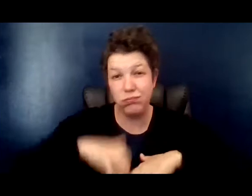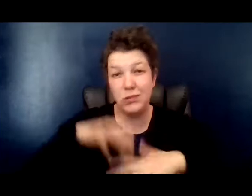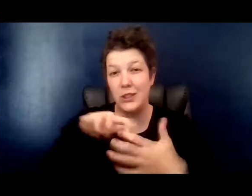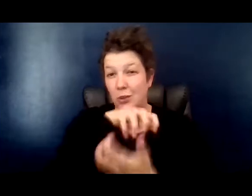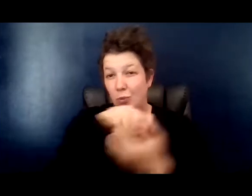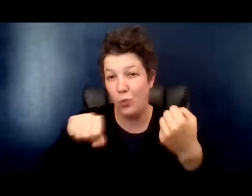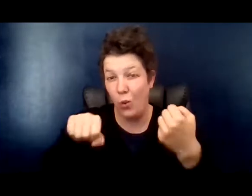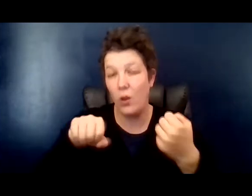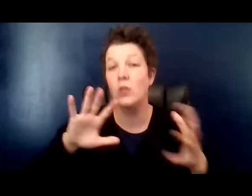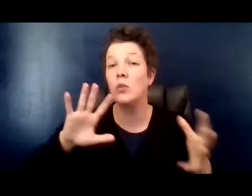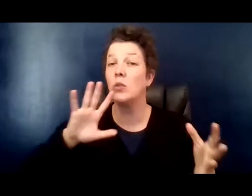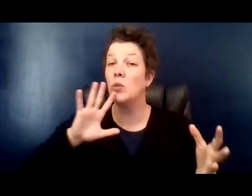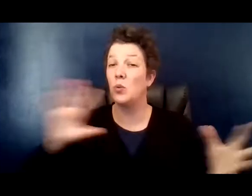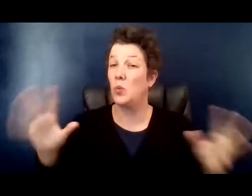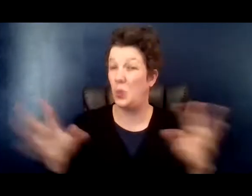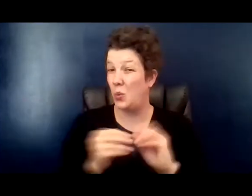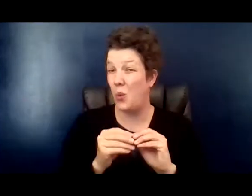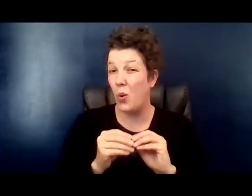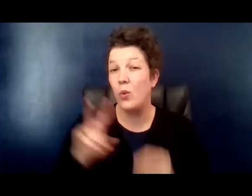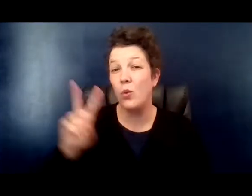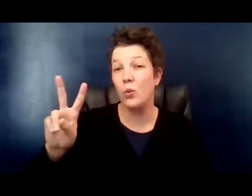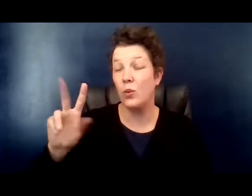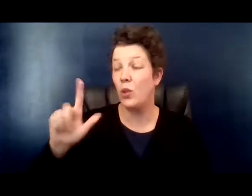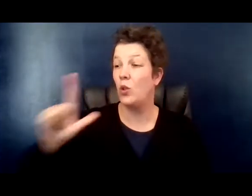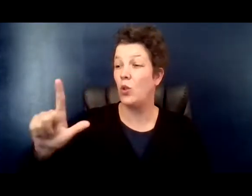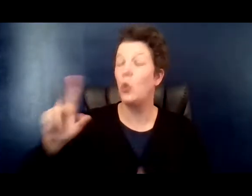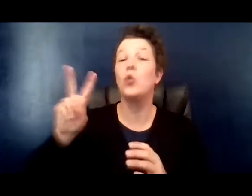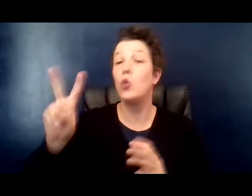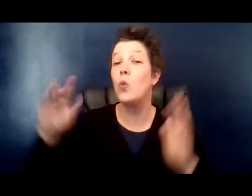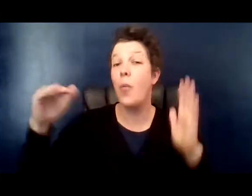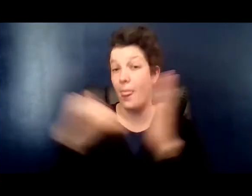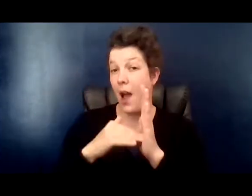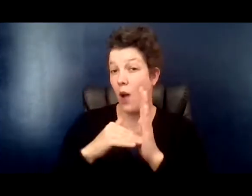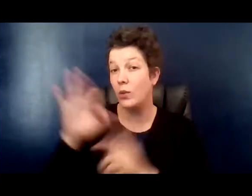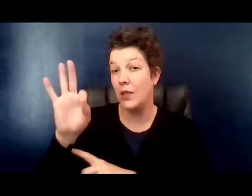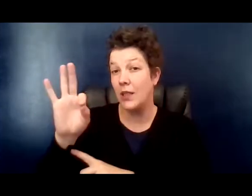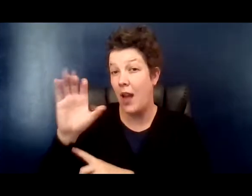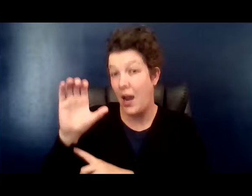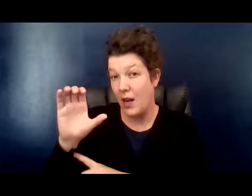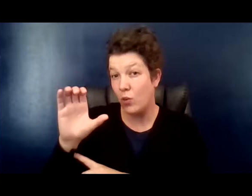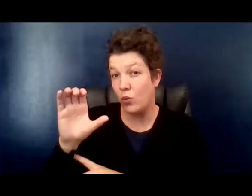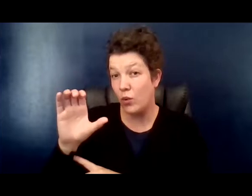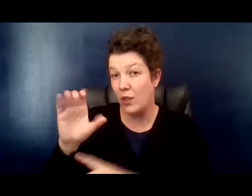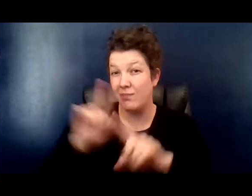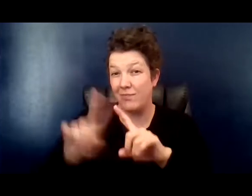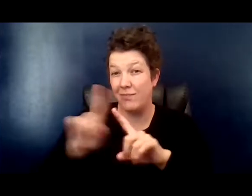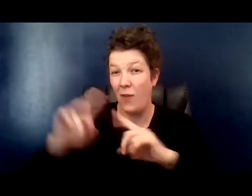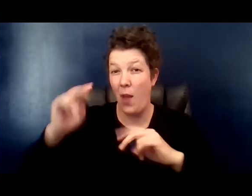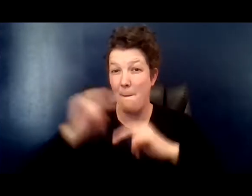a total, if you look at all of the damage, we had 2,908 buildings and homes that were